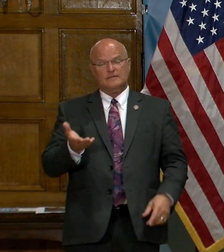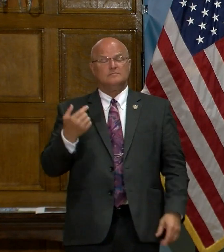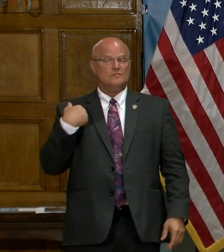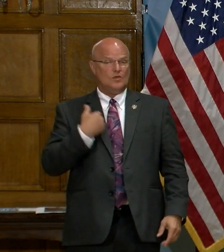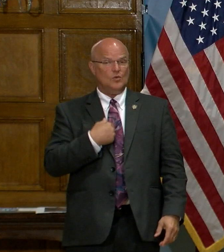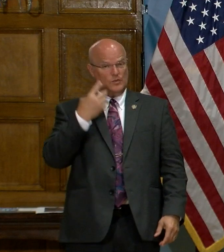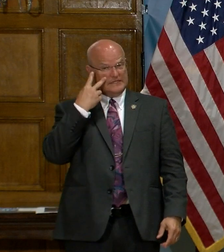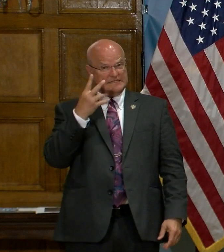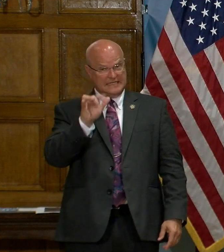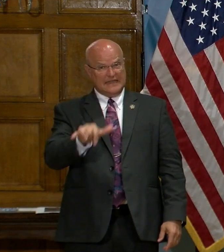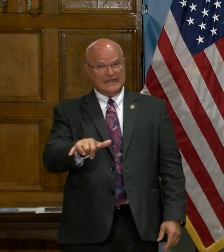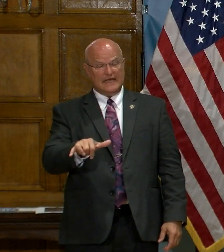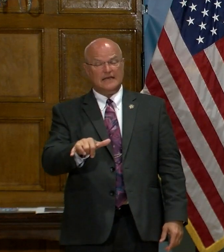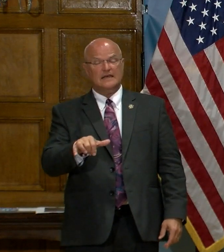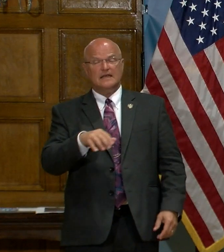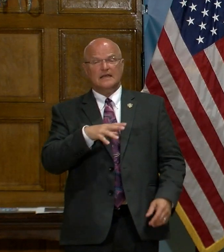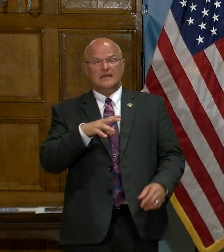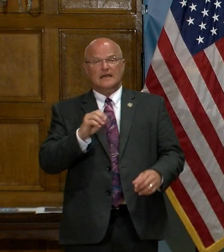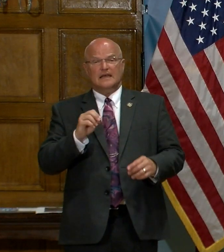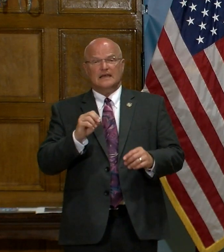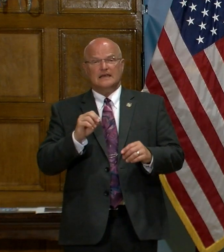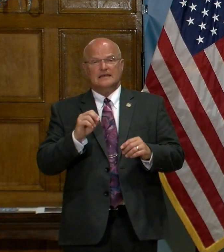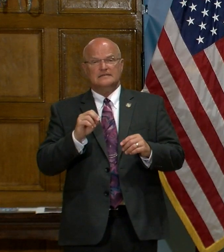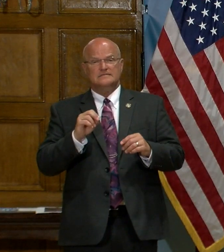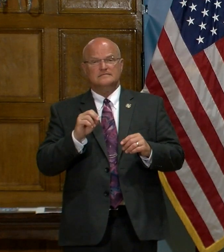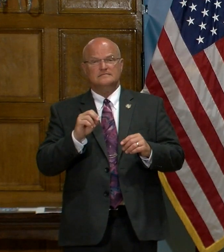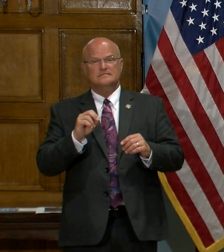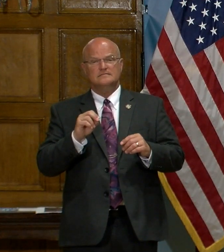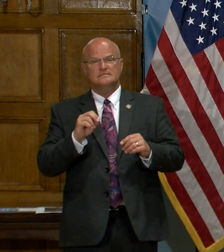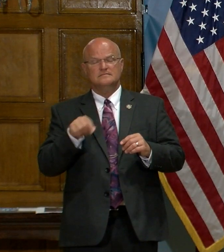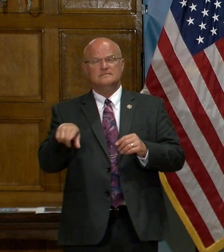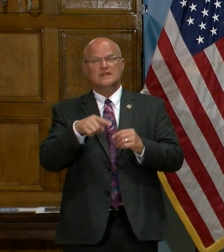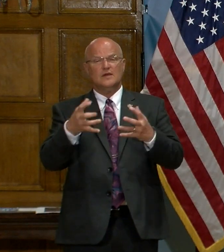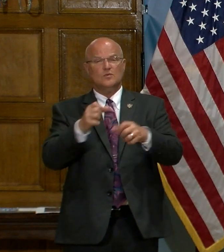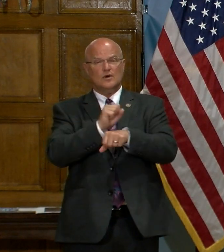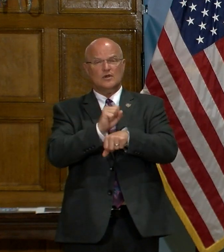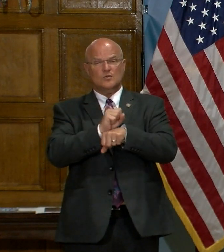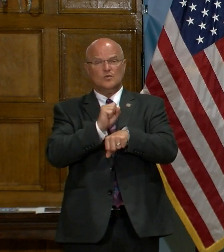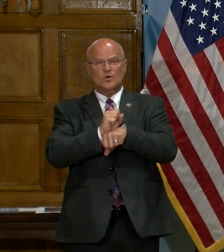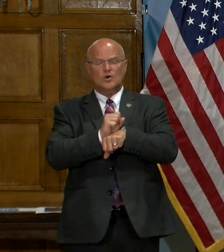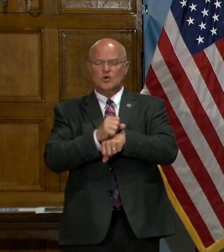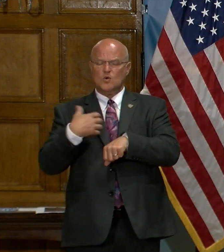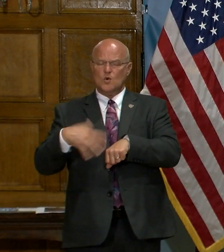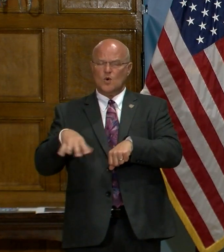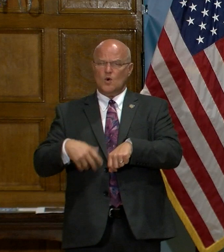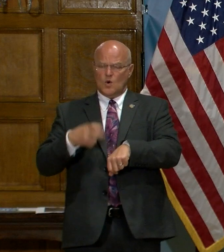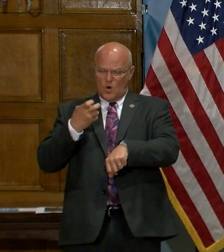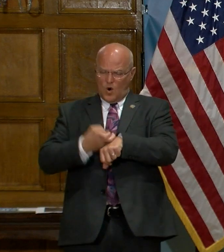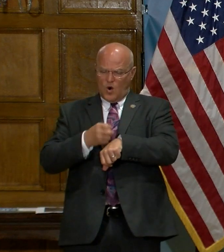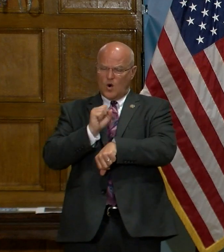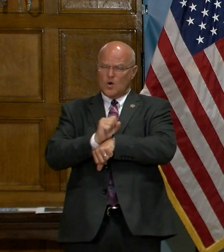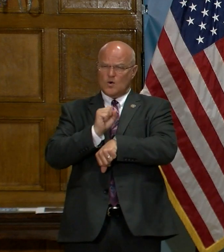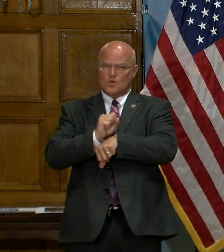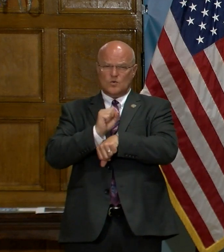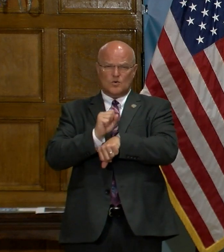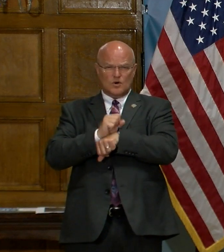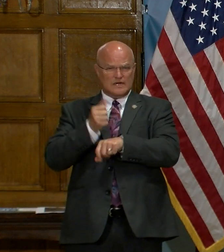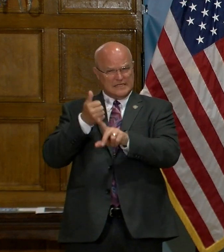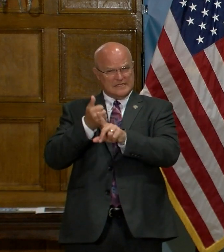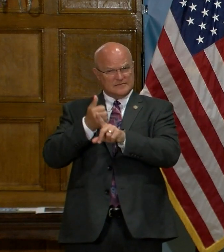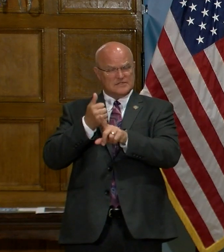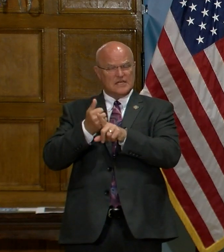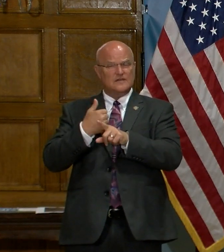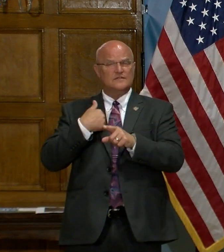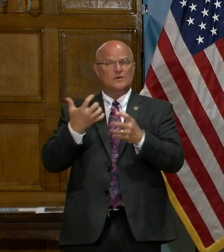So we do see that, and you know, they want to work, they're hardworking, and we want to make sure we